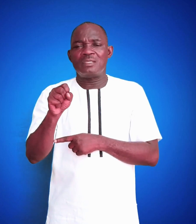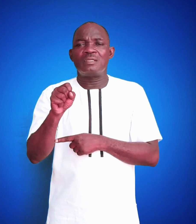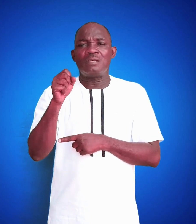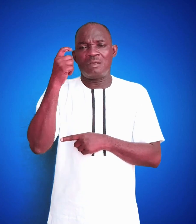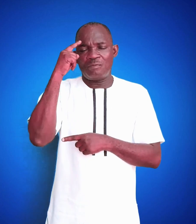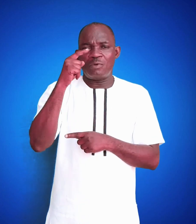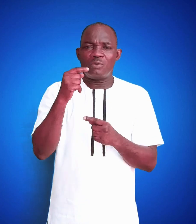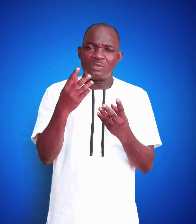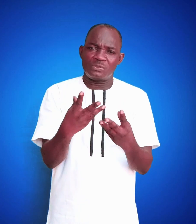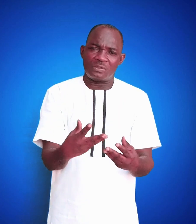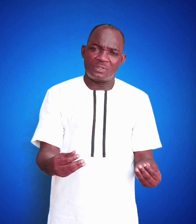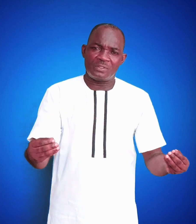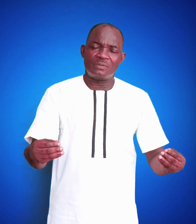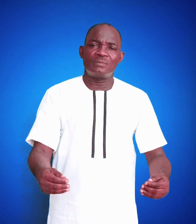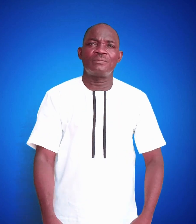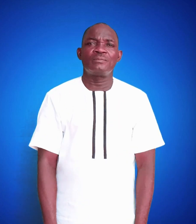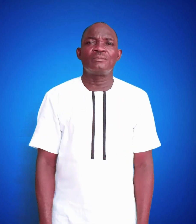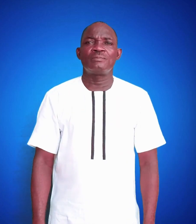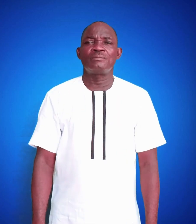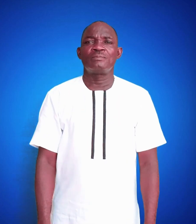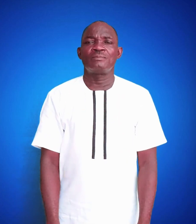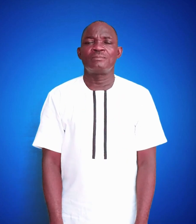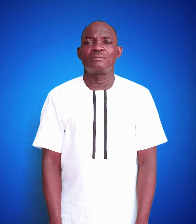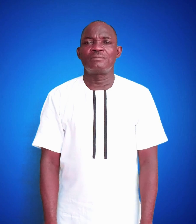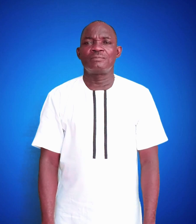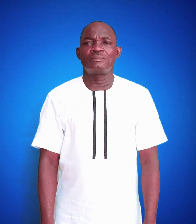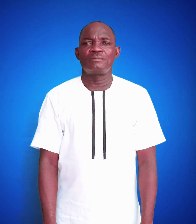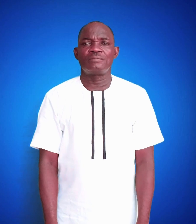for resolution.